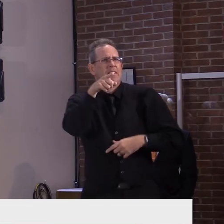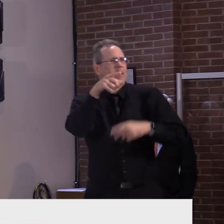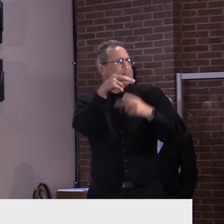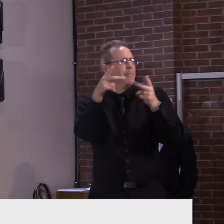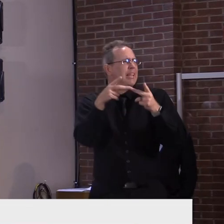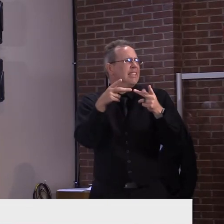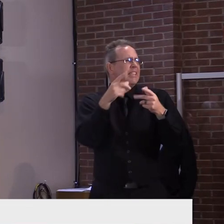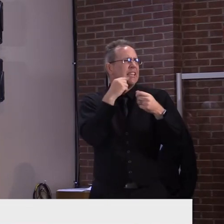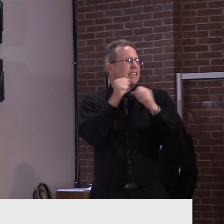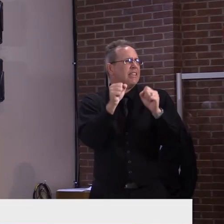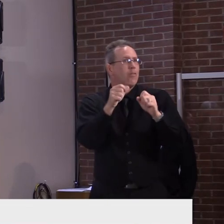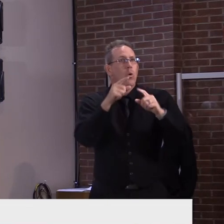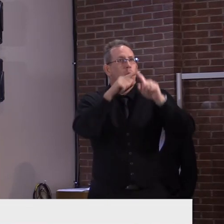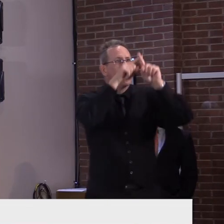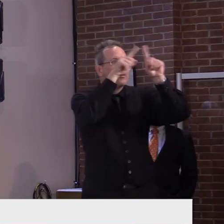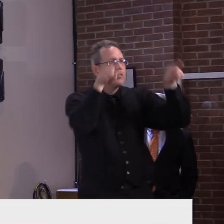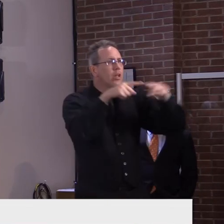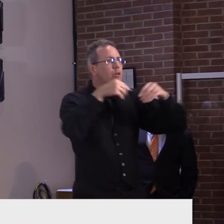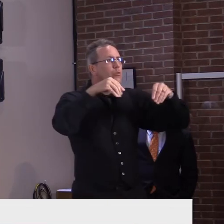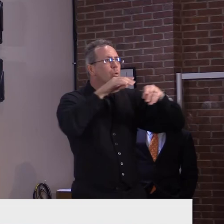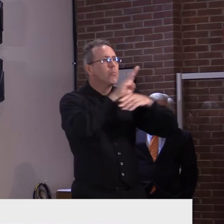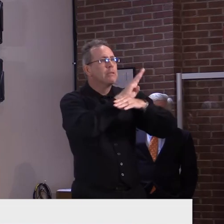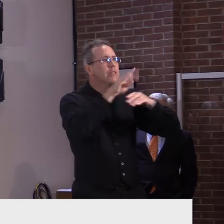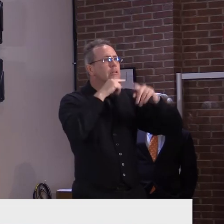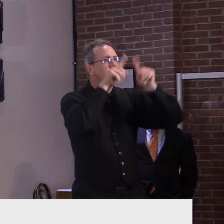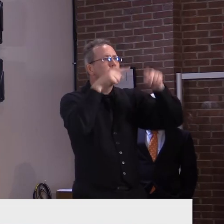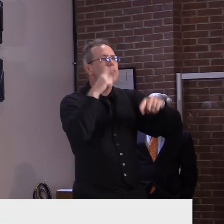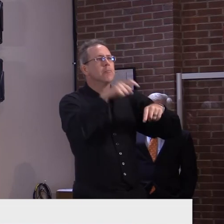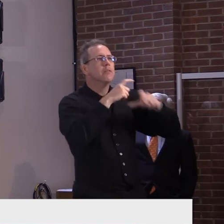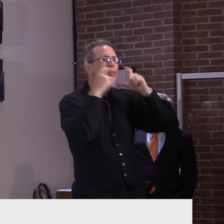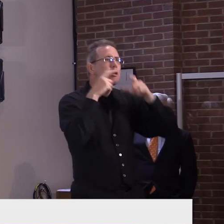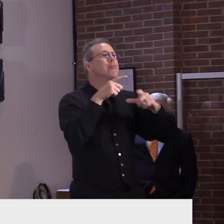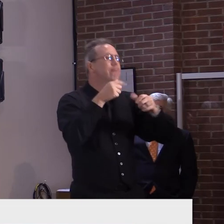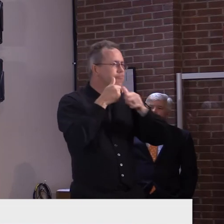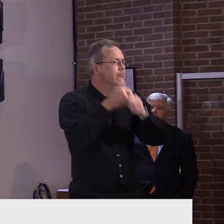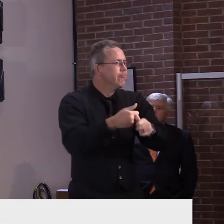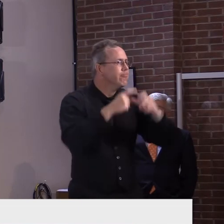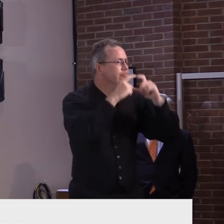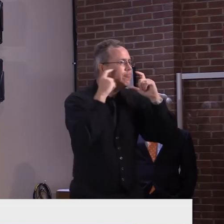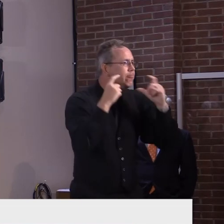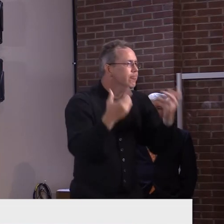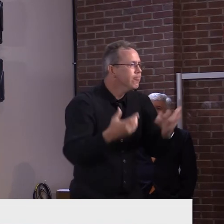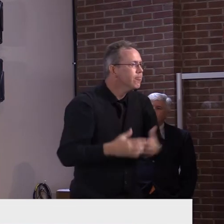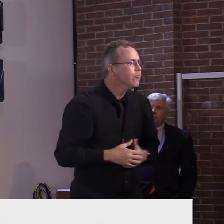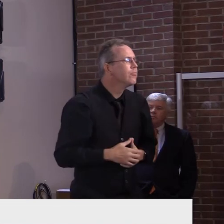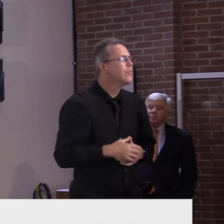responsibility, going to a concert where there's hundreds of people inside, you might want to wear a mask.